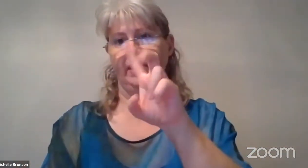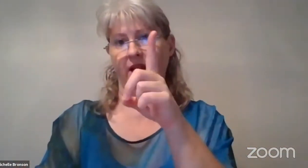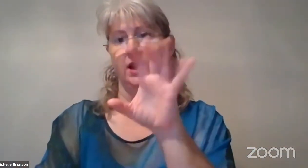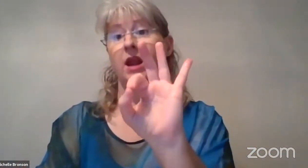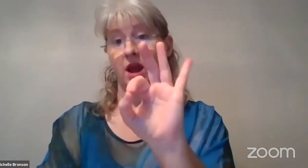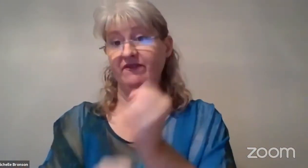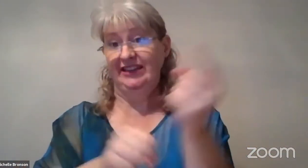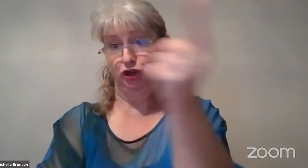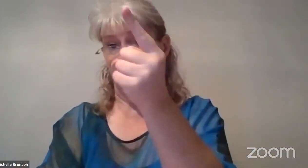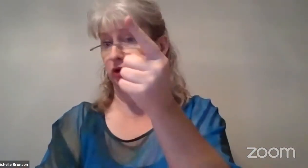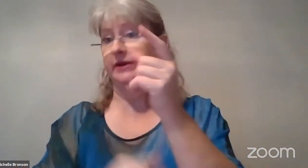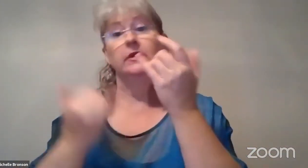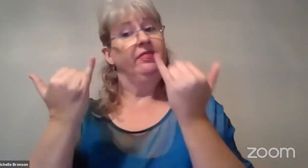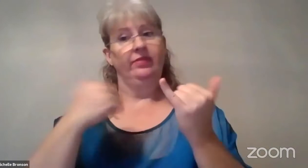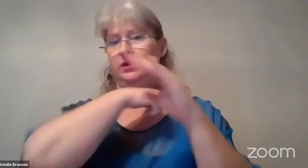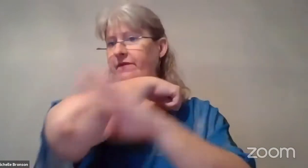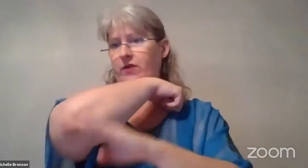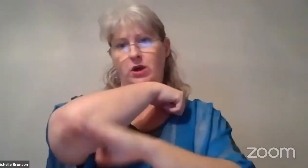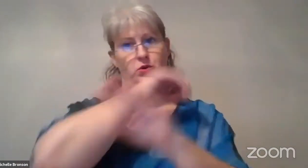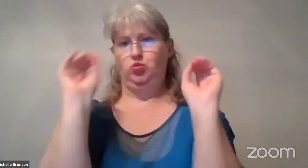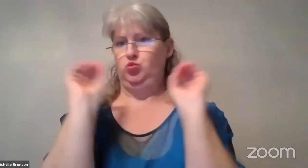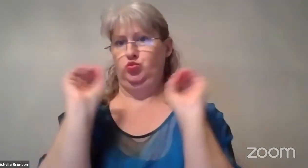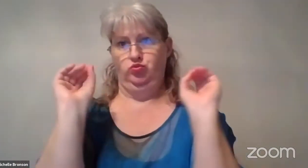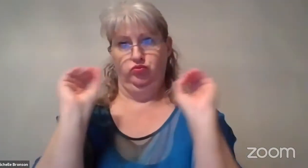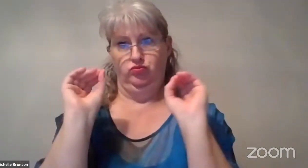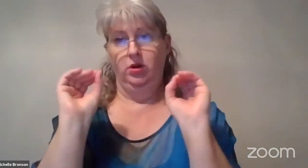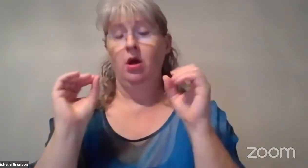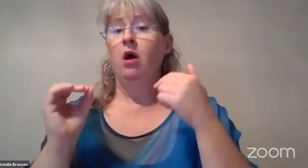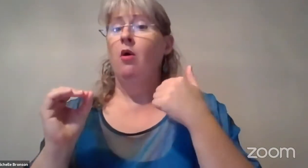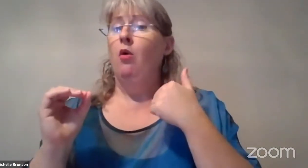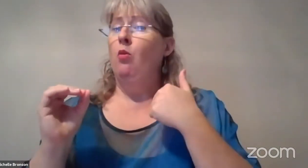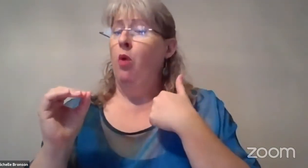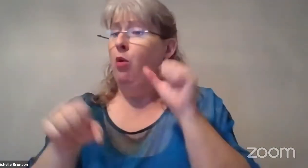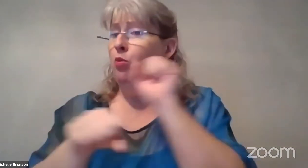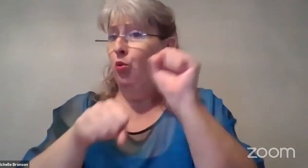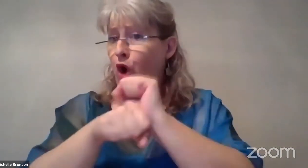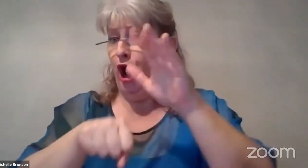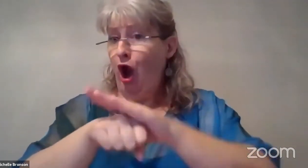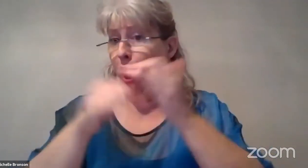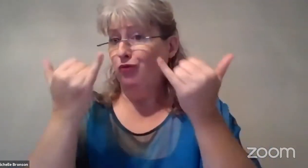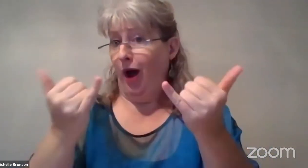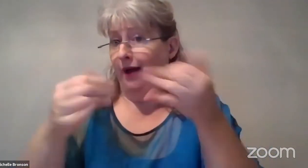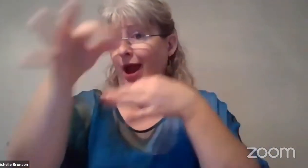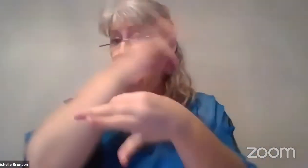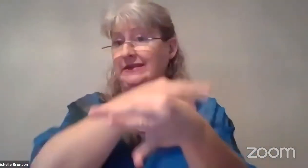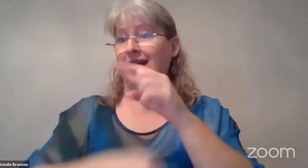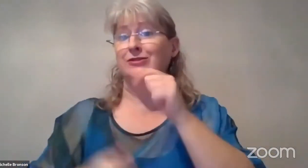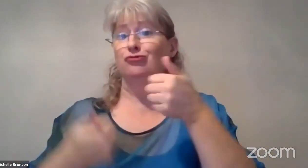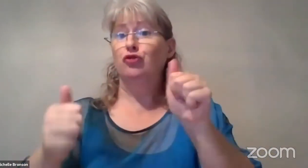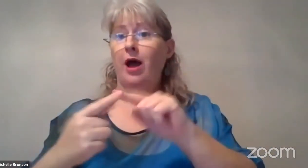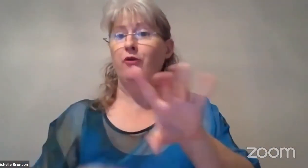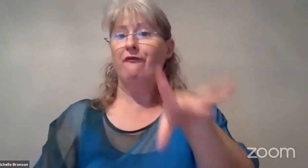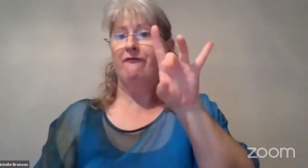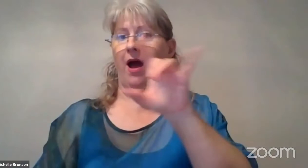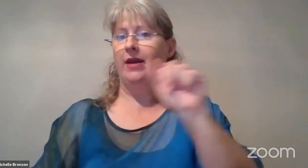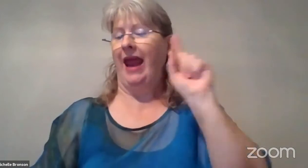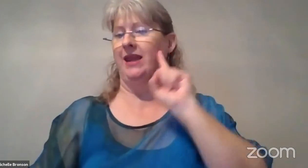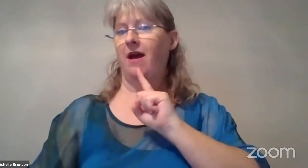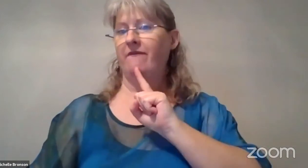don't want to make a change. At this point, there is nothing planned for the fall. Spring is up in the air. What